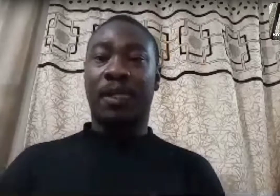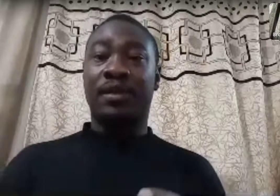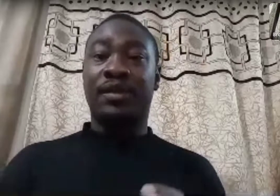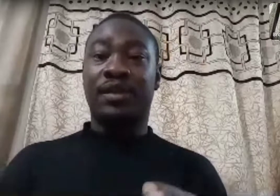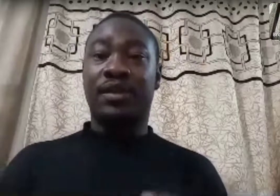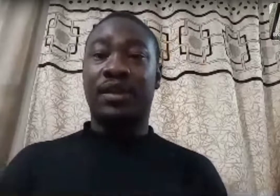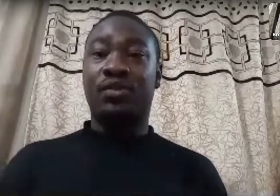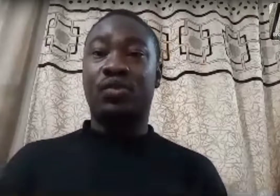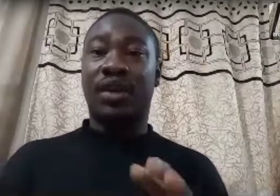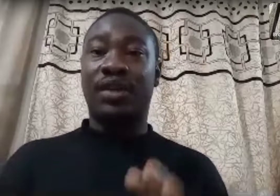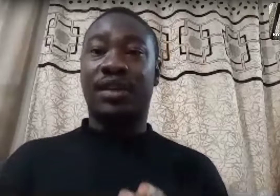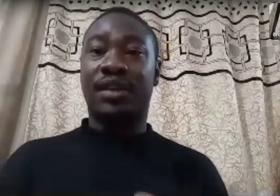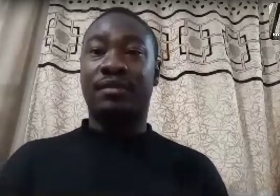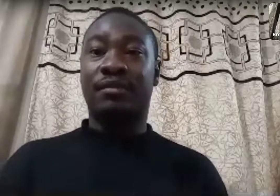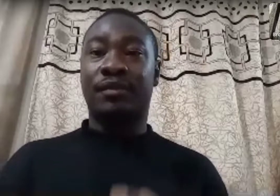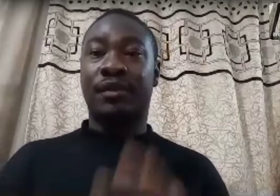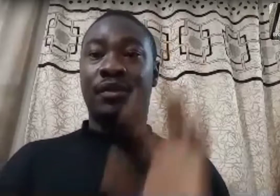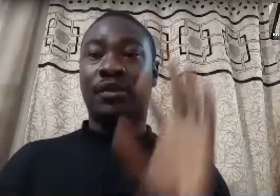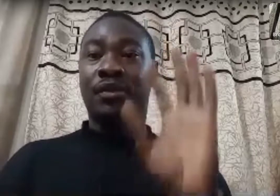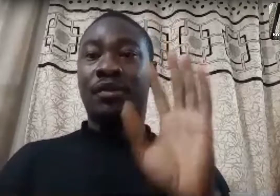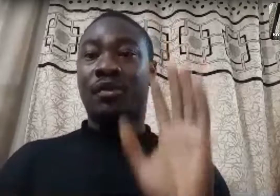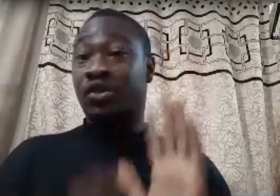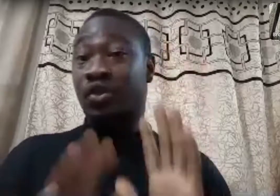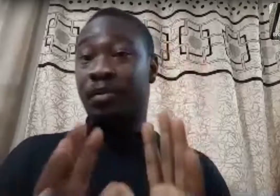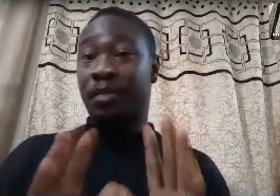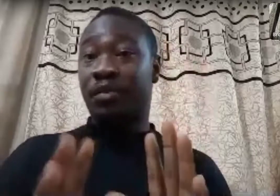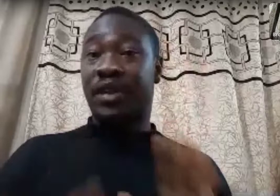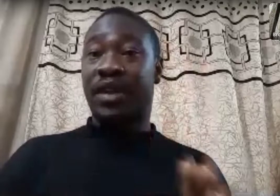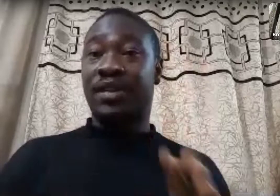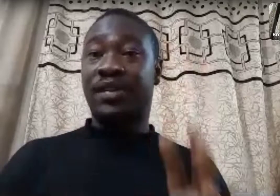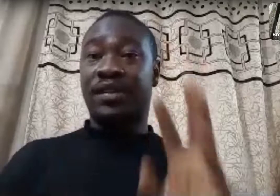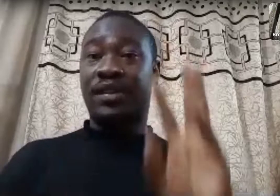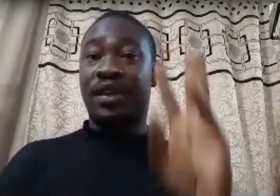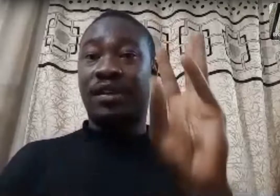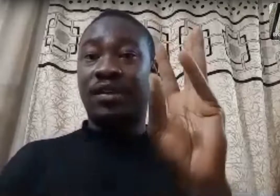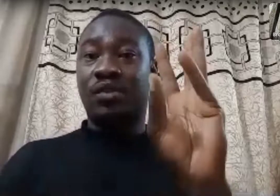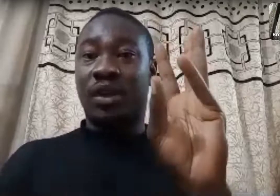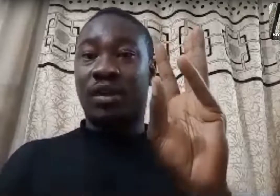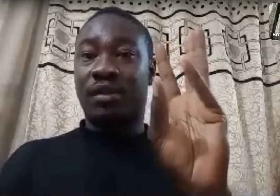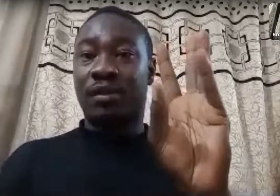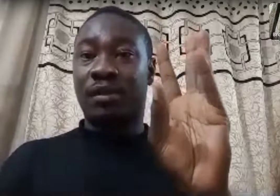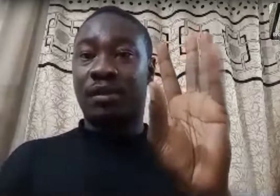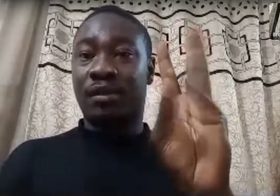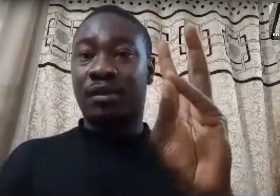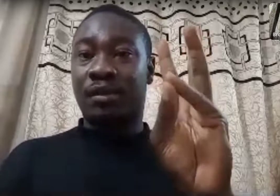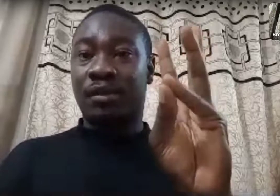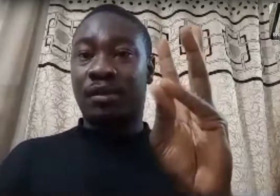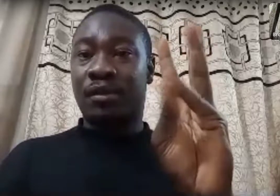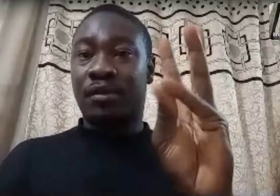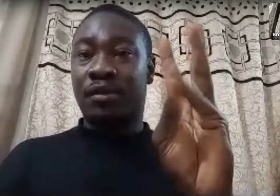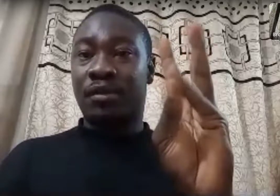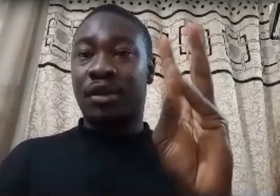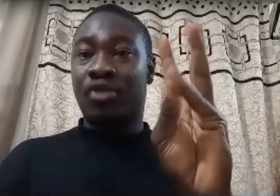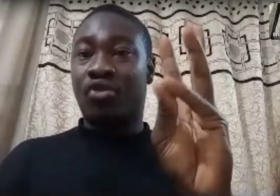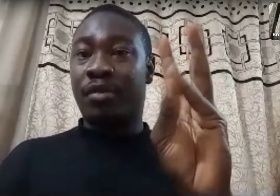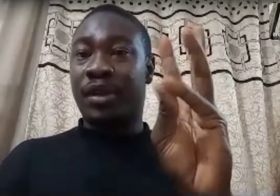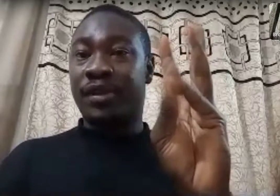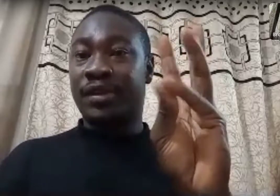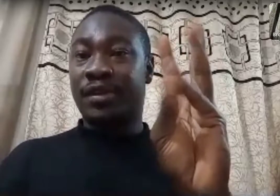19. Some people sign 16 this way. They rub it. If this